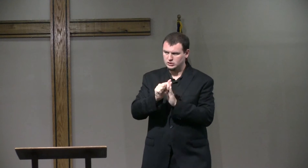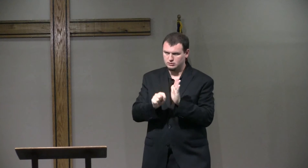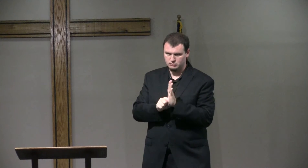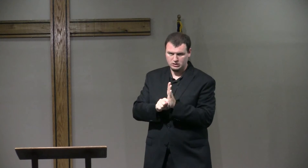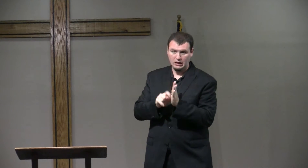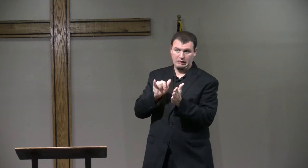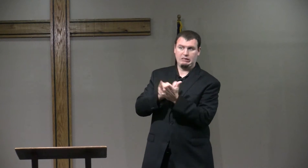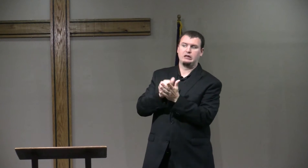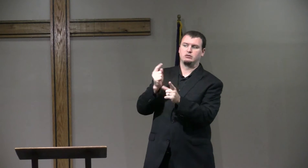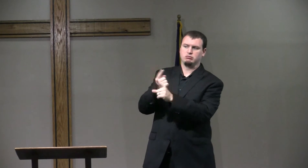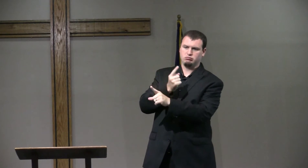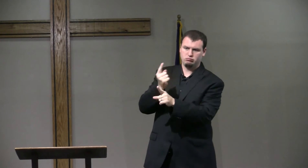a divorce with Mary,